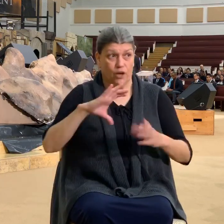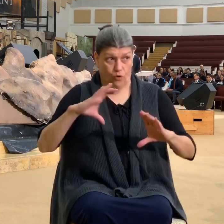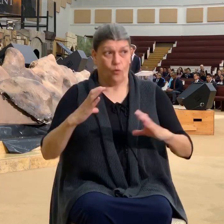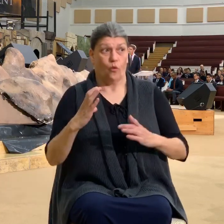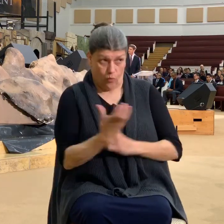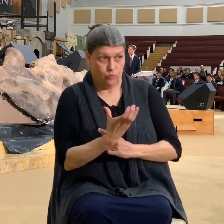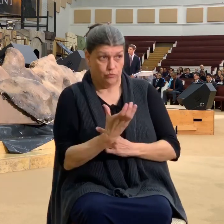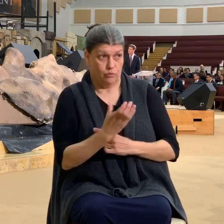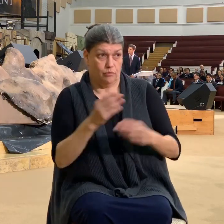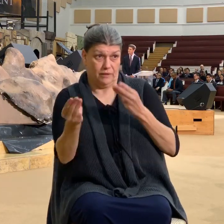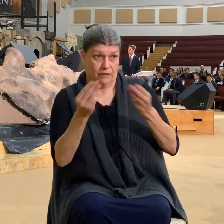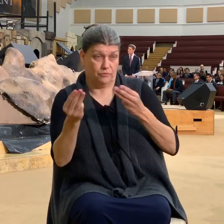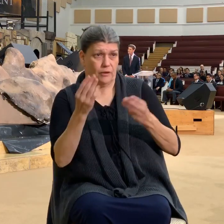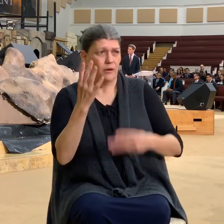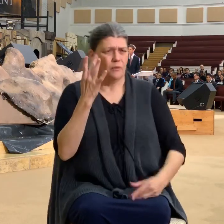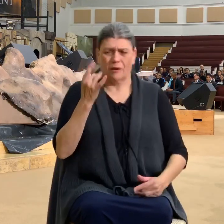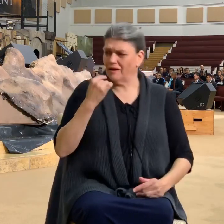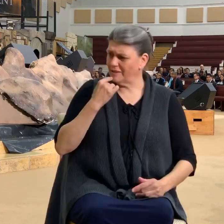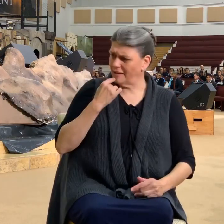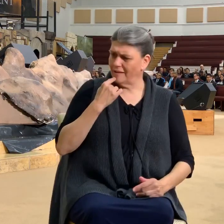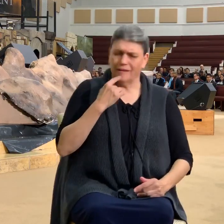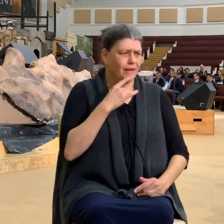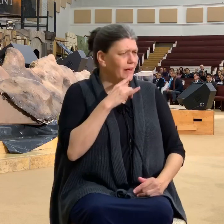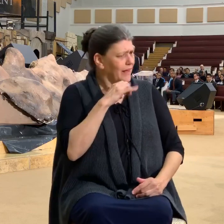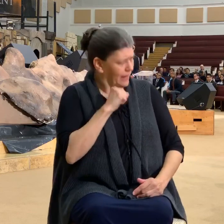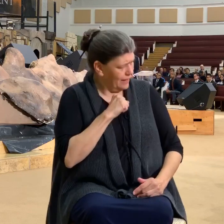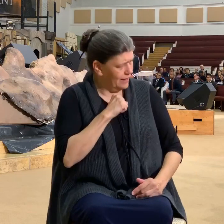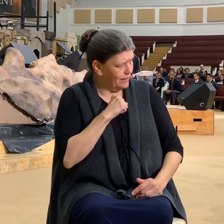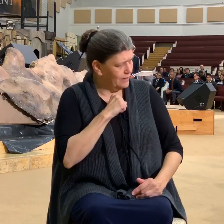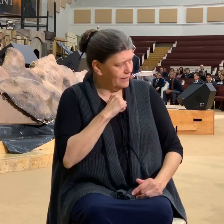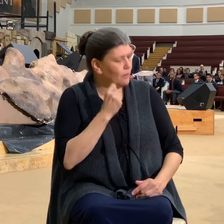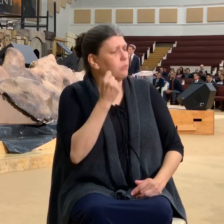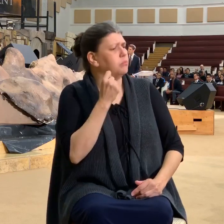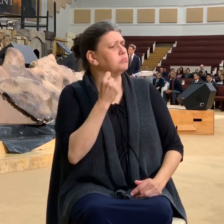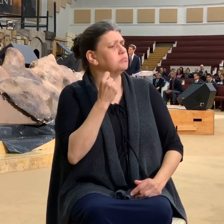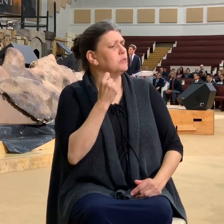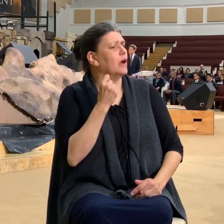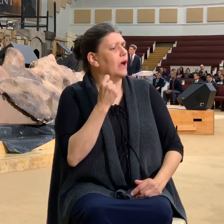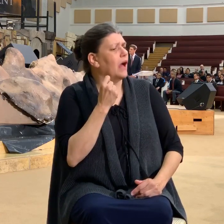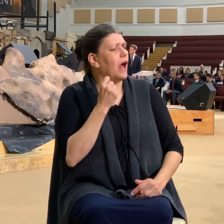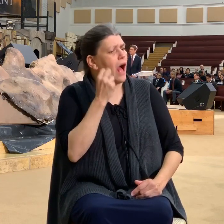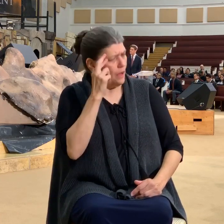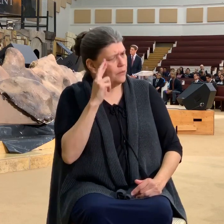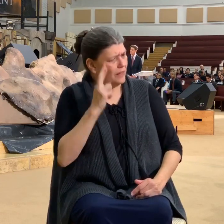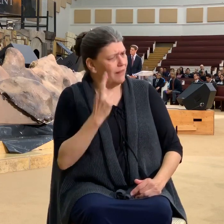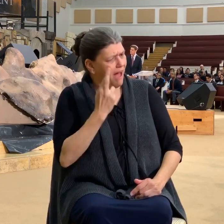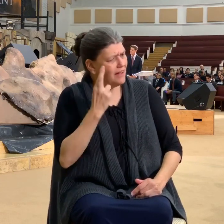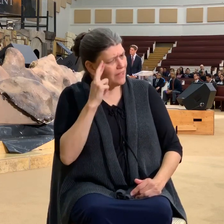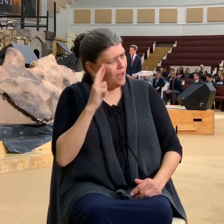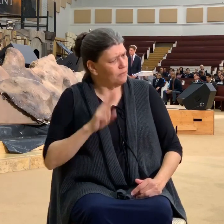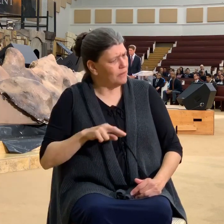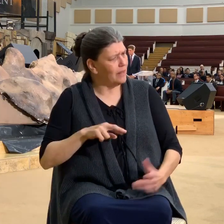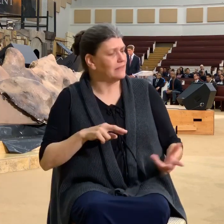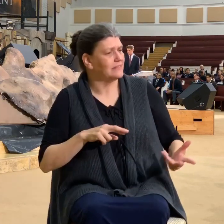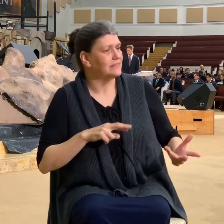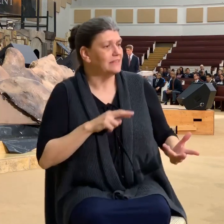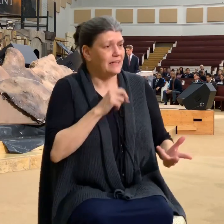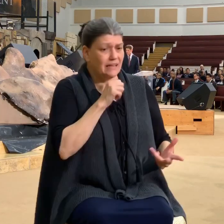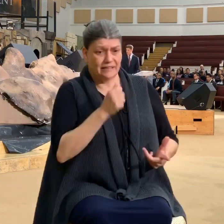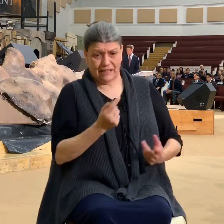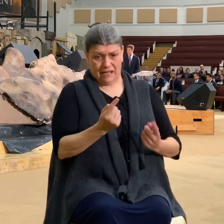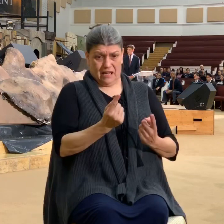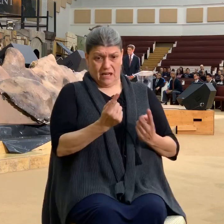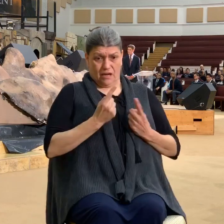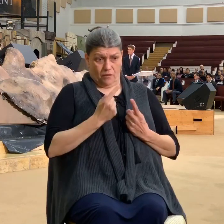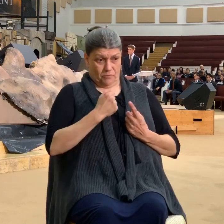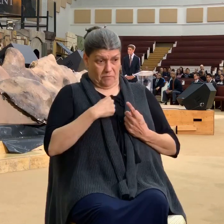I said, well, yeah, because it dawned on me. It didn't come to my culture first. The gospel came to